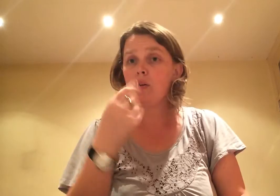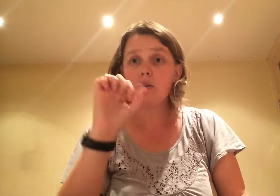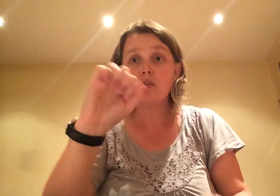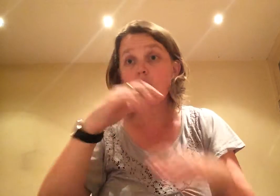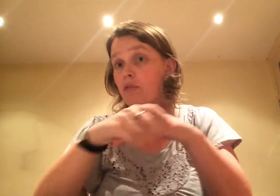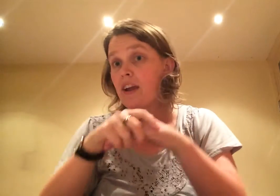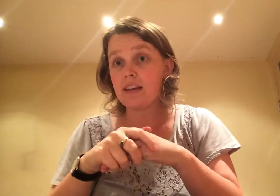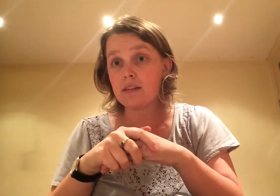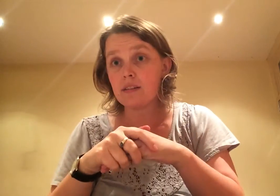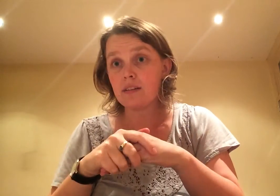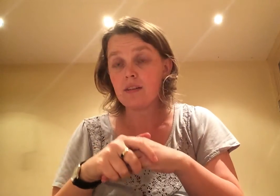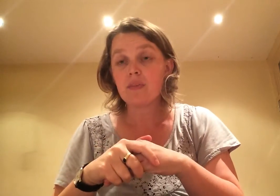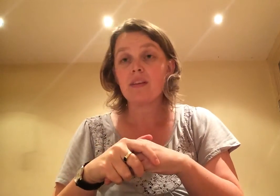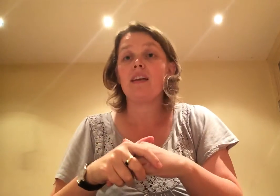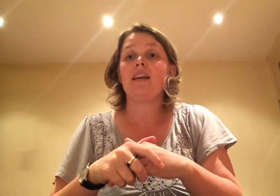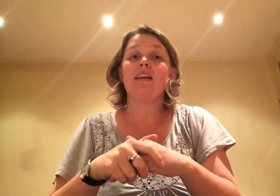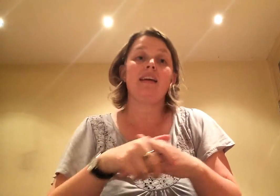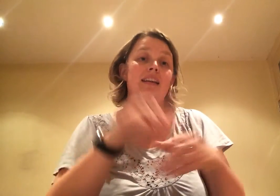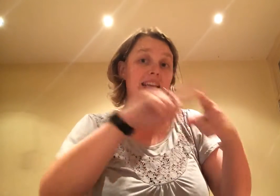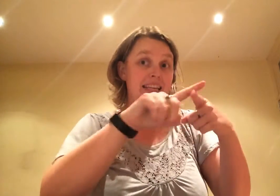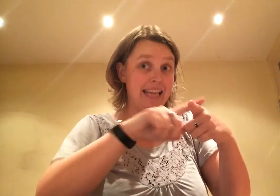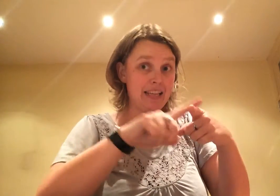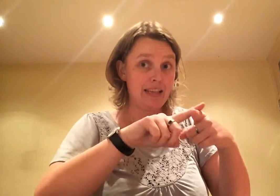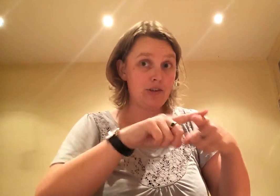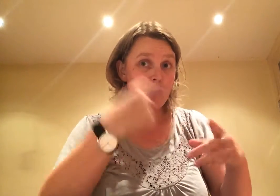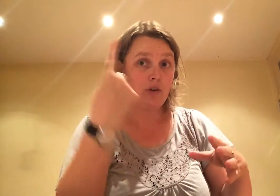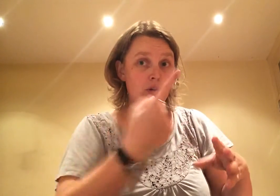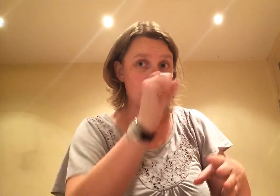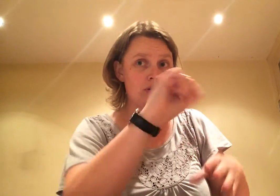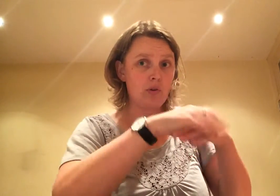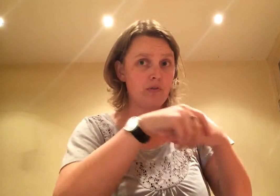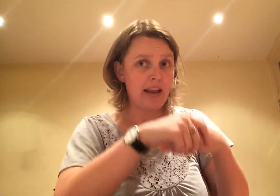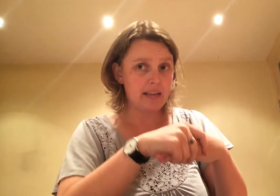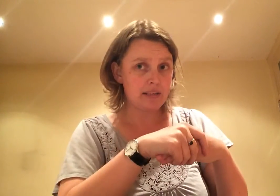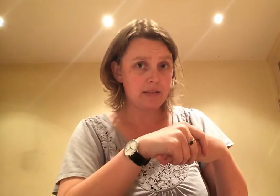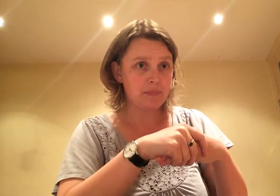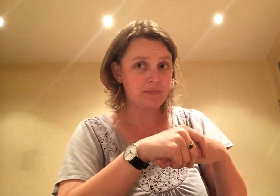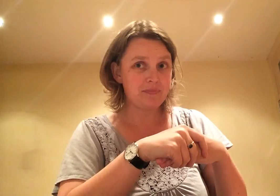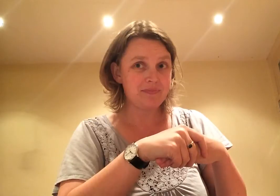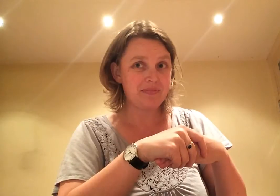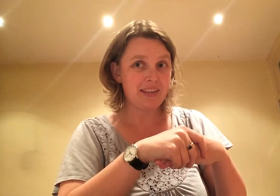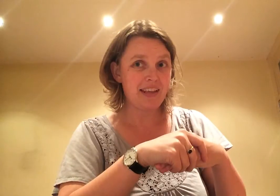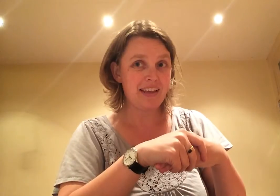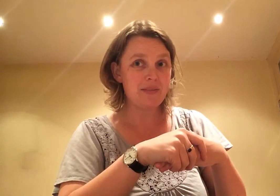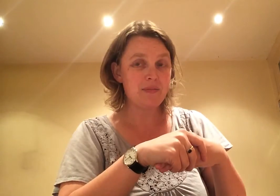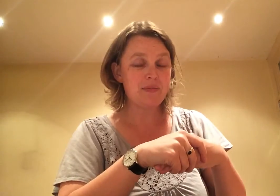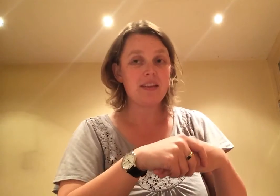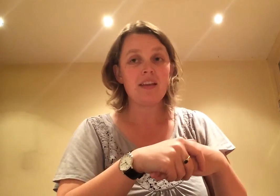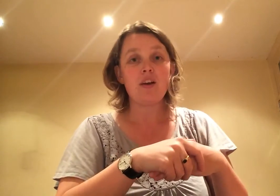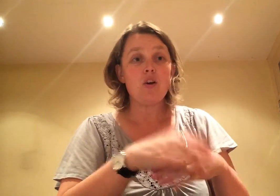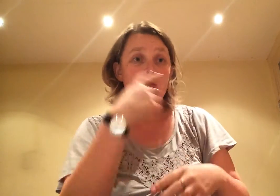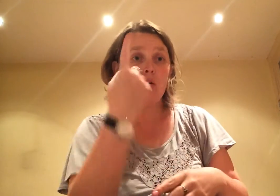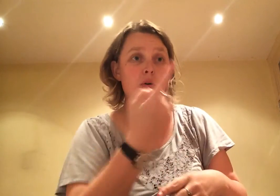who's your friend? Okay, and in English, who's your friend? Okay, who's